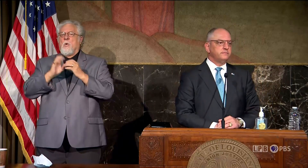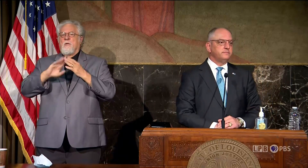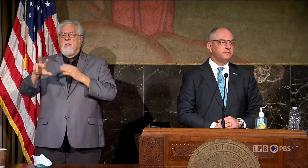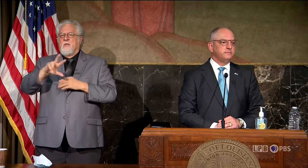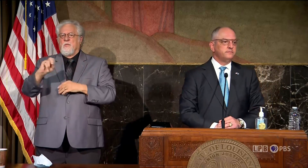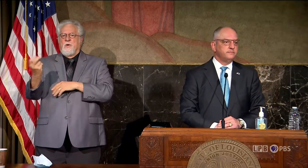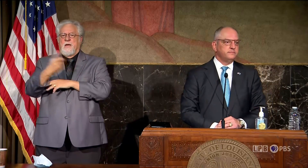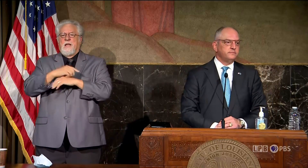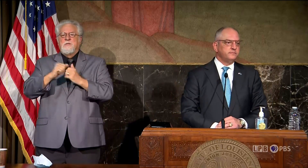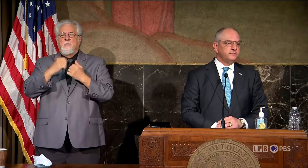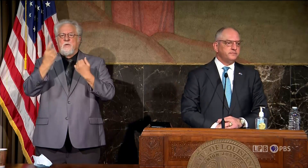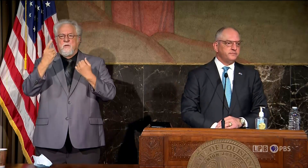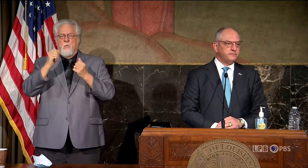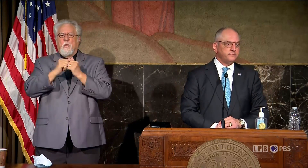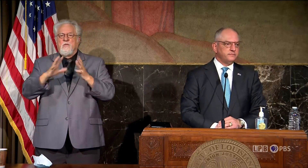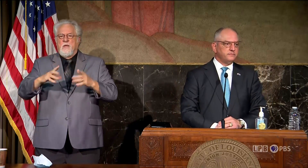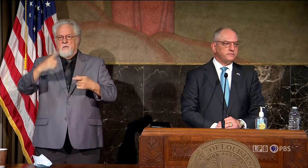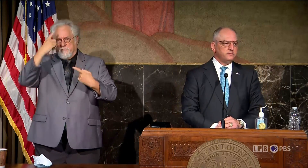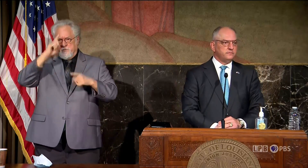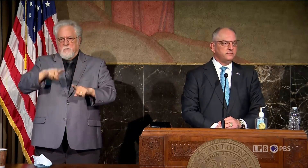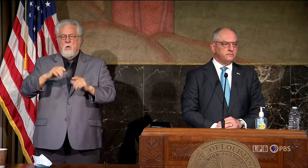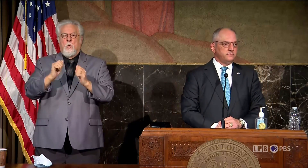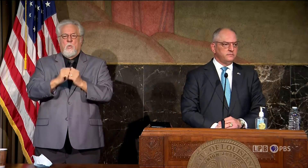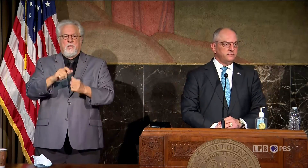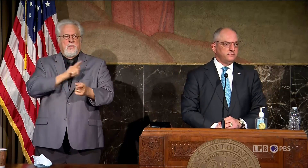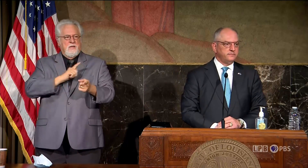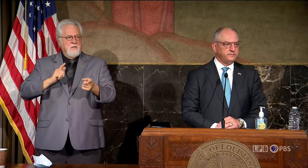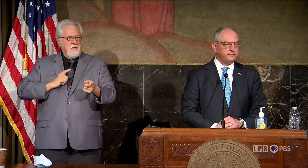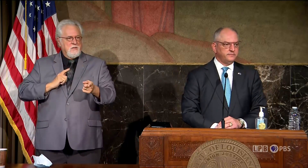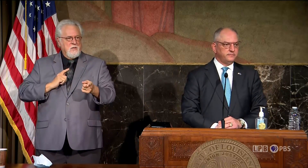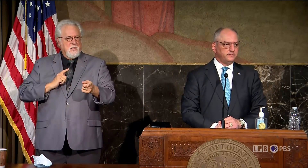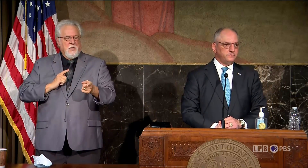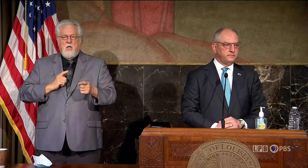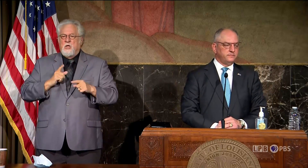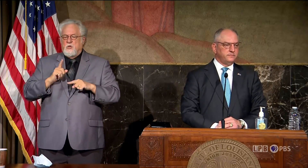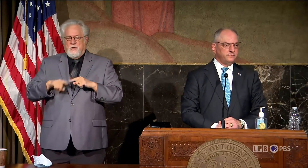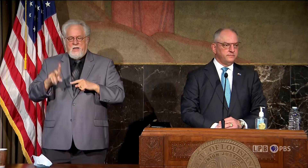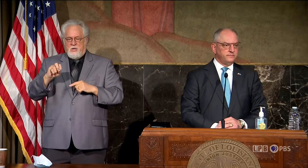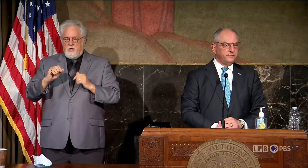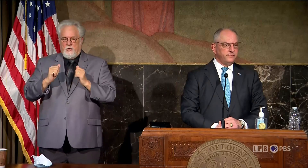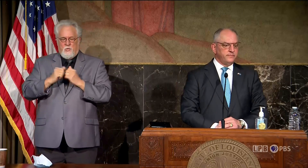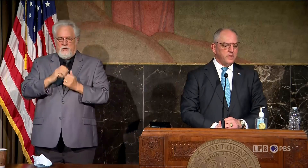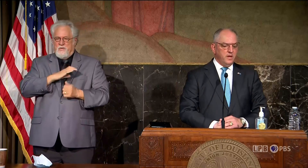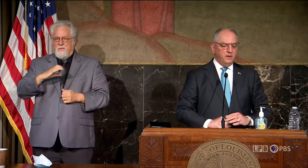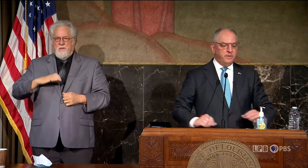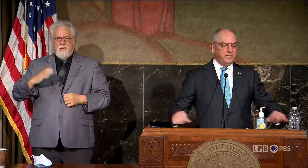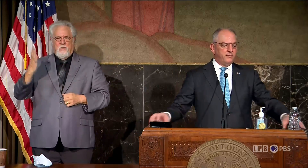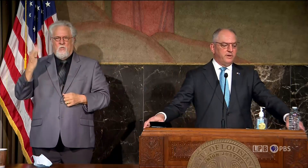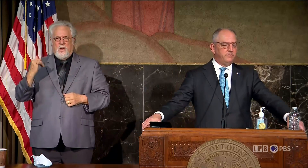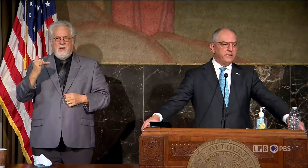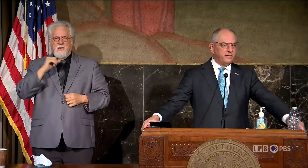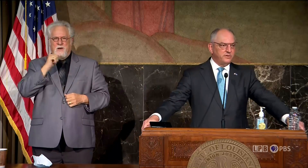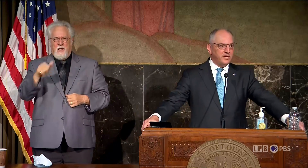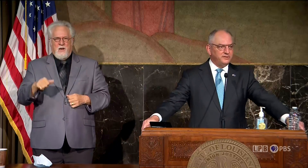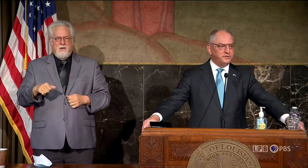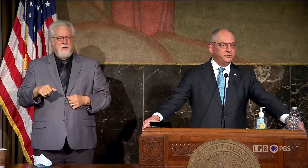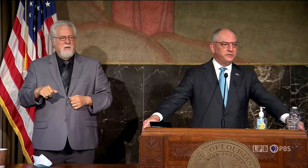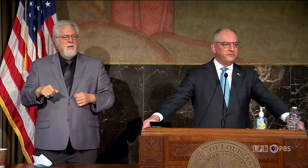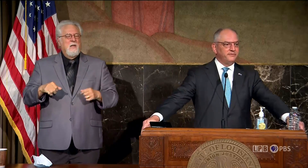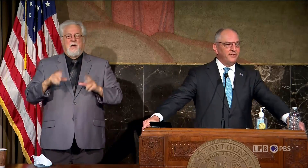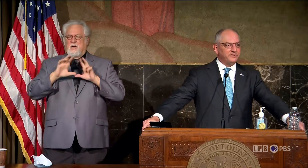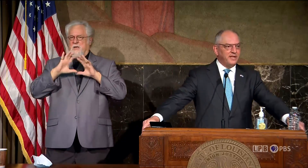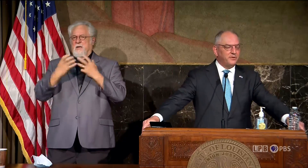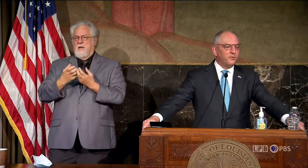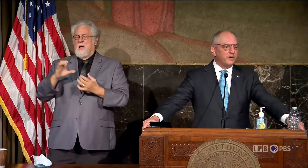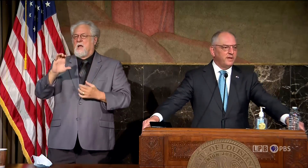days without concurrence from the legislature. You just said you can't do it by committee. Why not? Well, because the